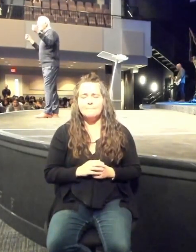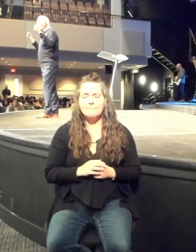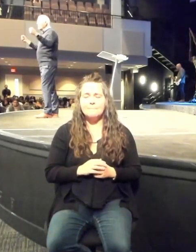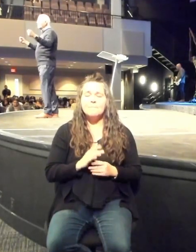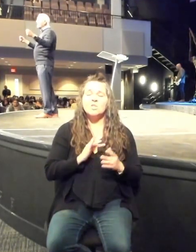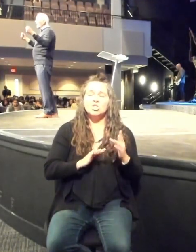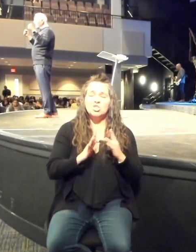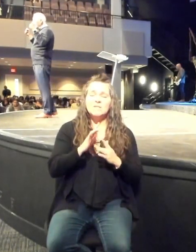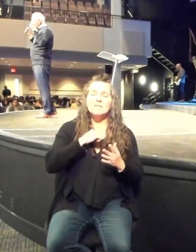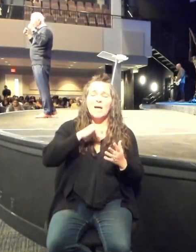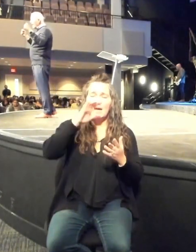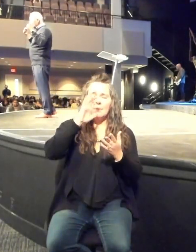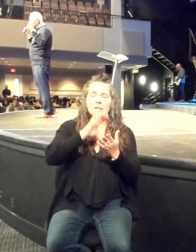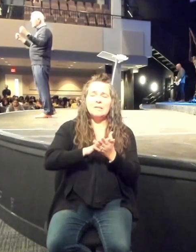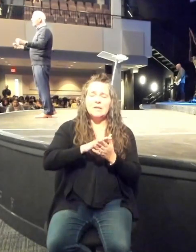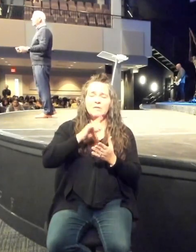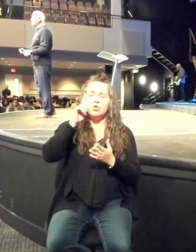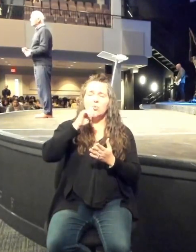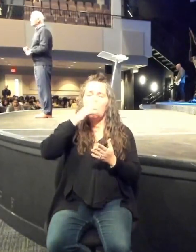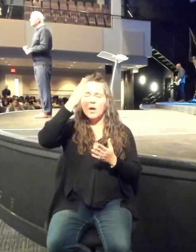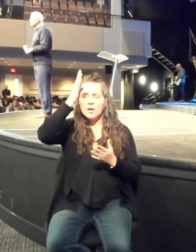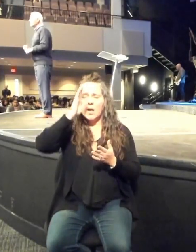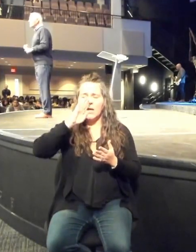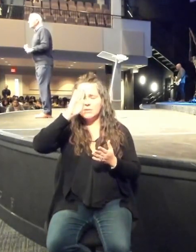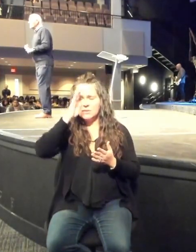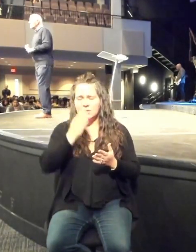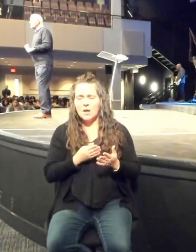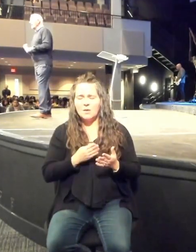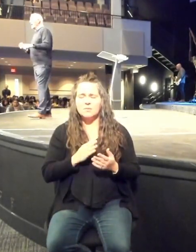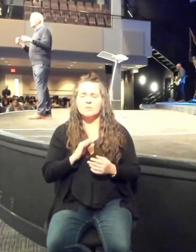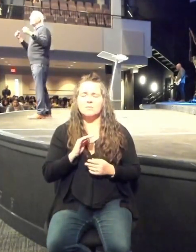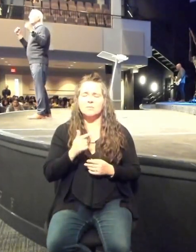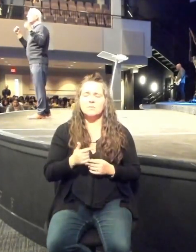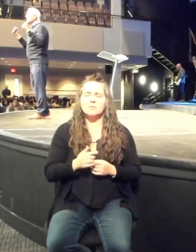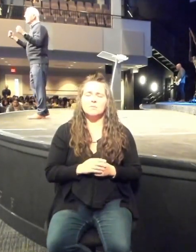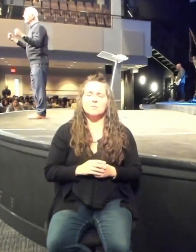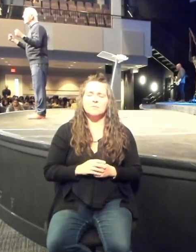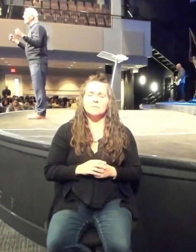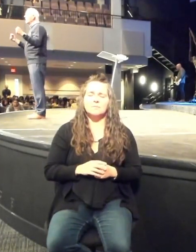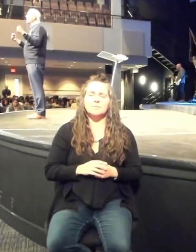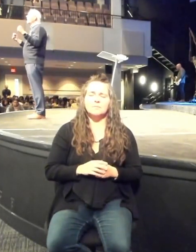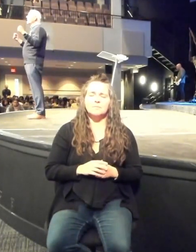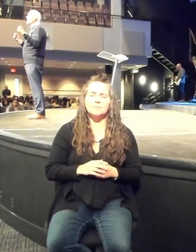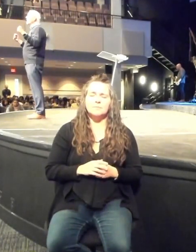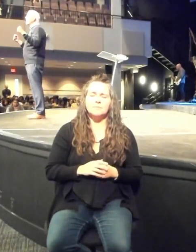Jesus, I believe in you. I believe you're God's Son. I believe you're the Savior.